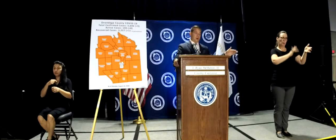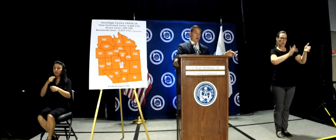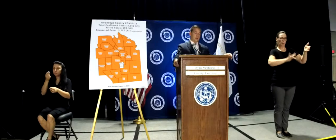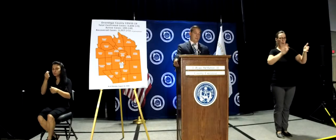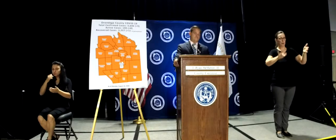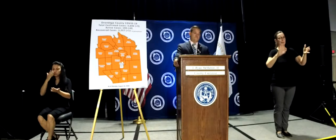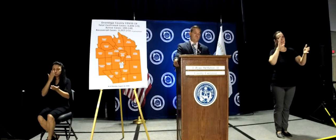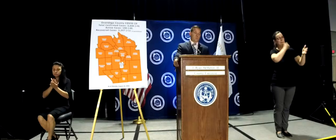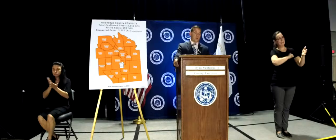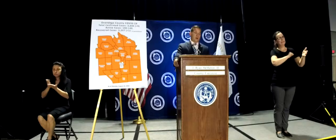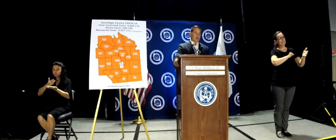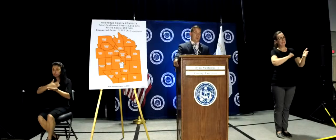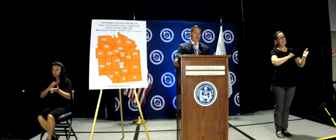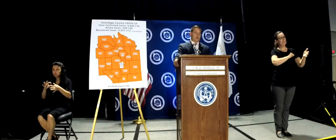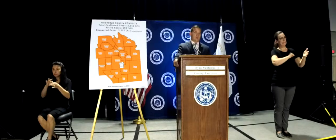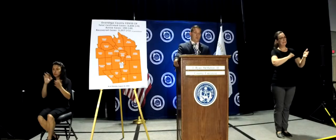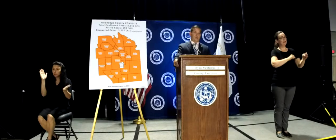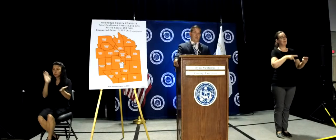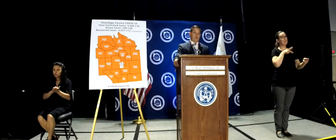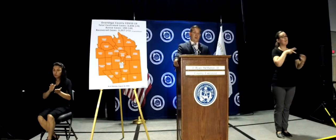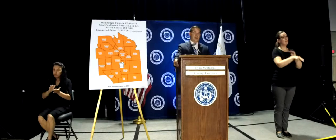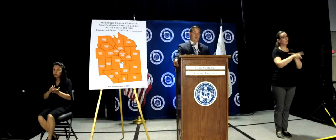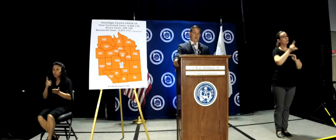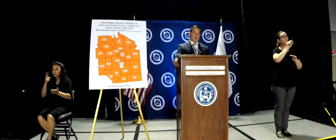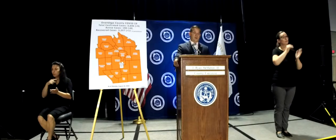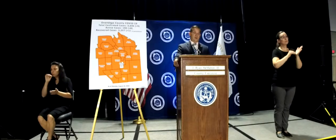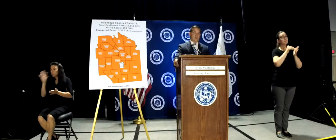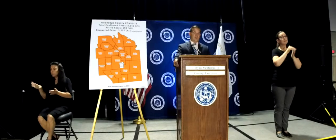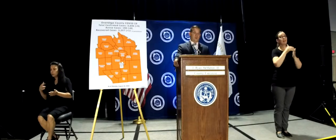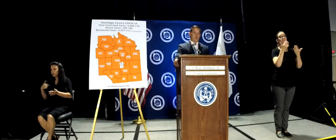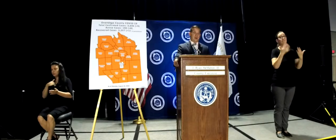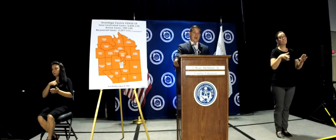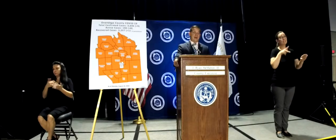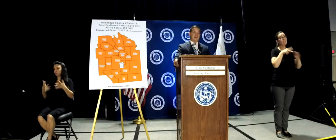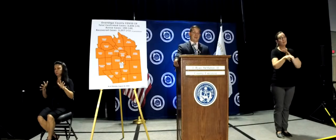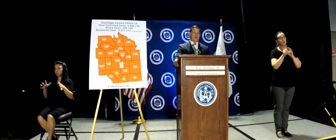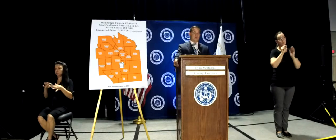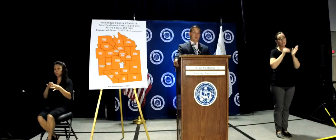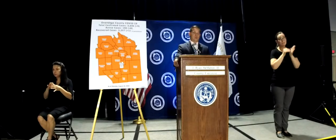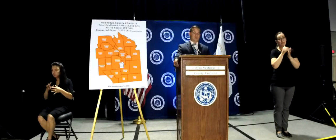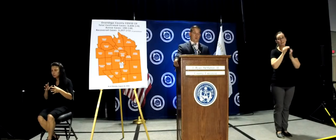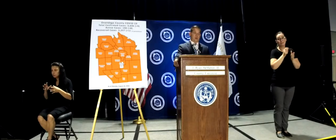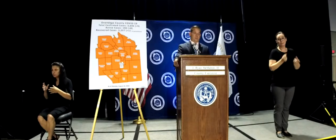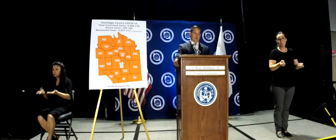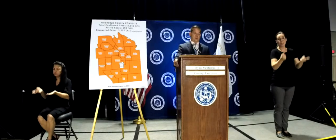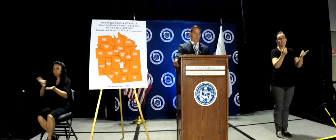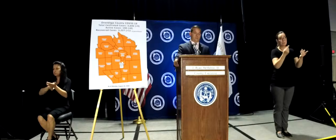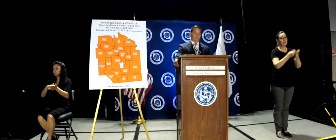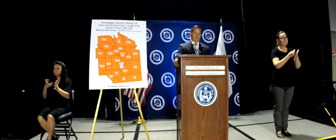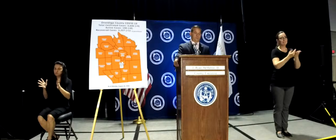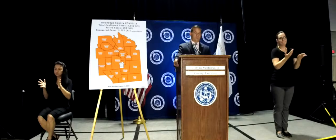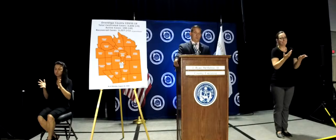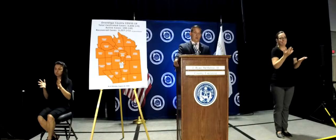the mayor outlined. We have, when you add those two items